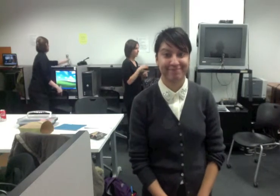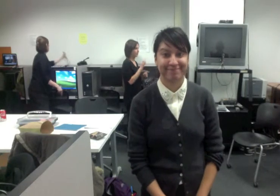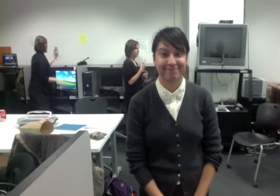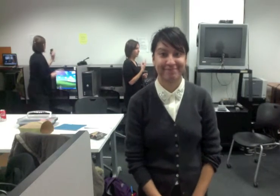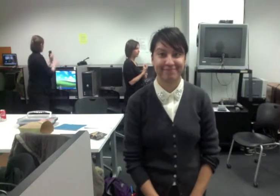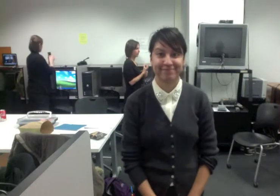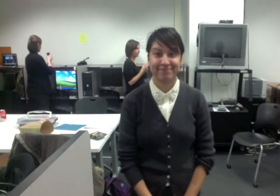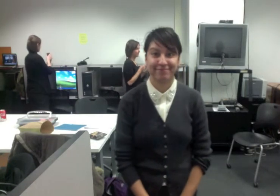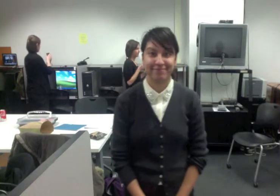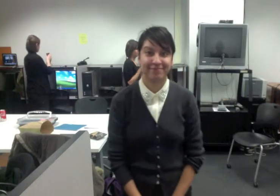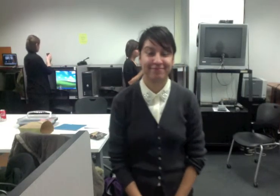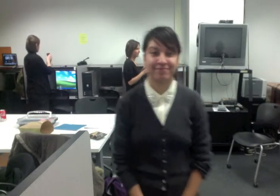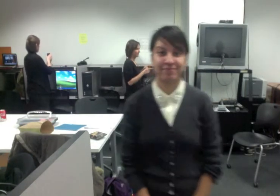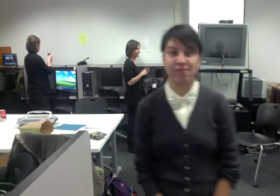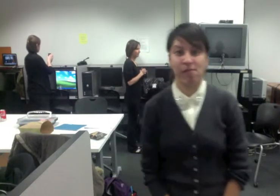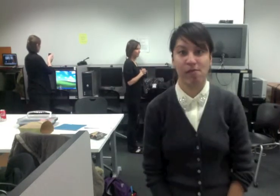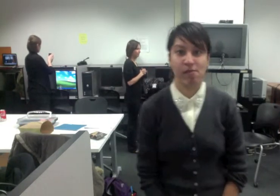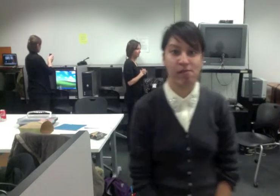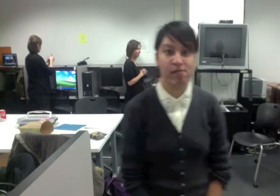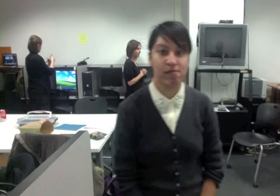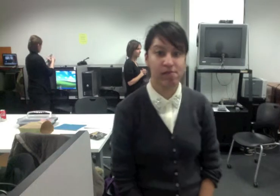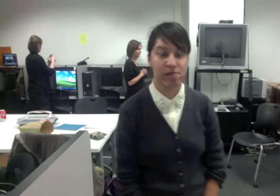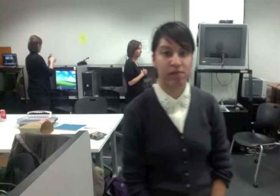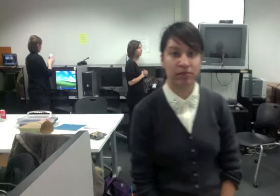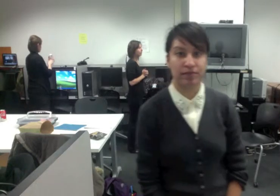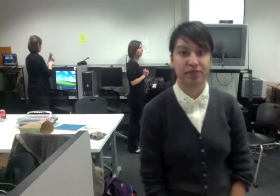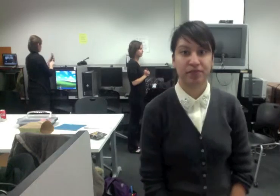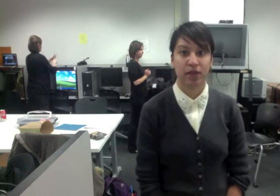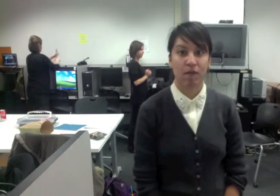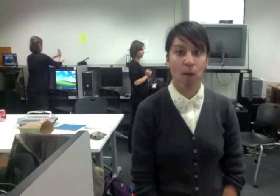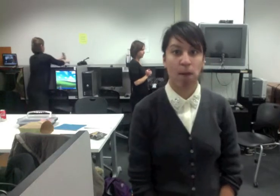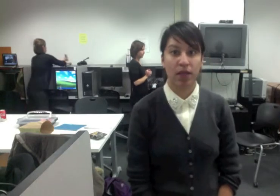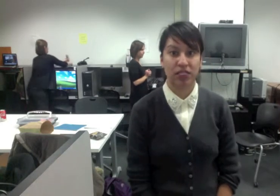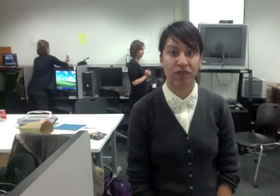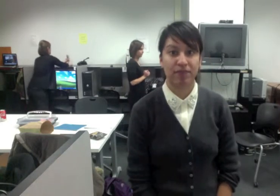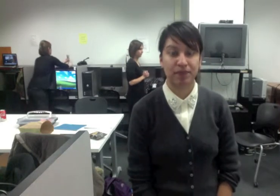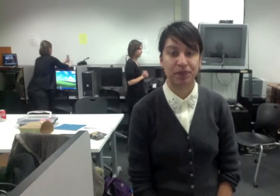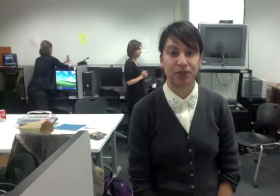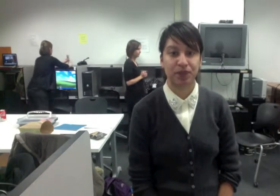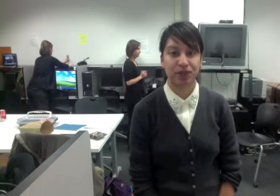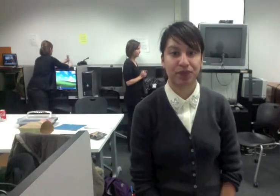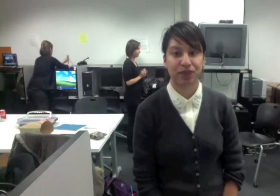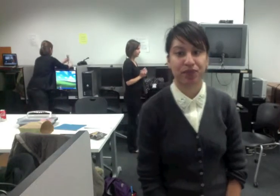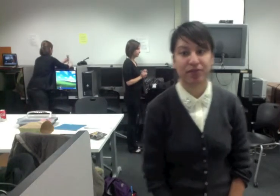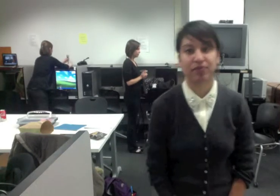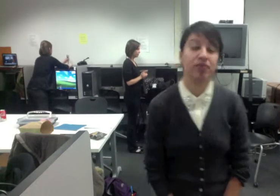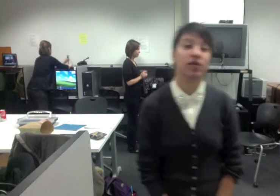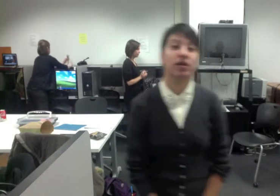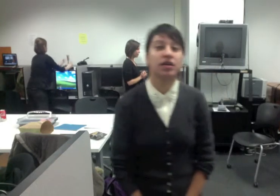as much factual information as possible, but it has to be clear. Are you ready? Raise your hand when you're